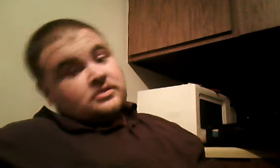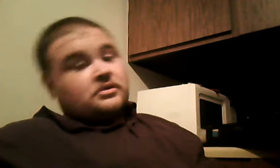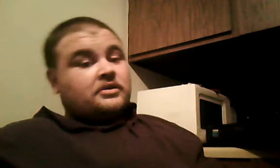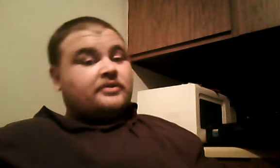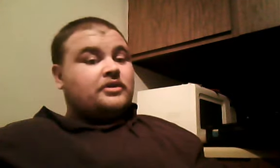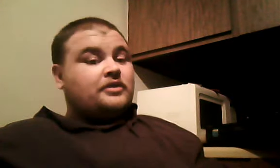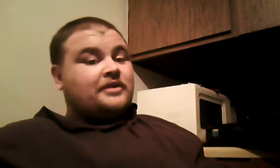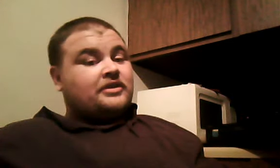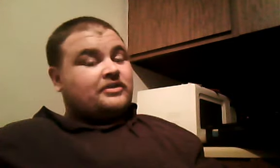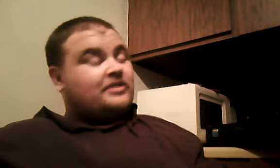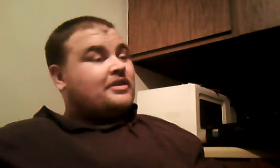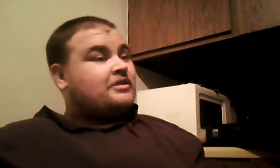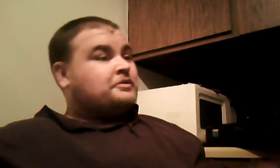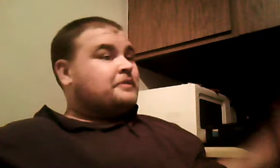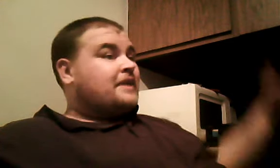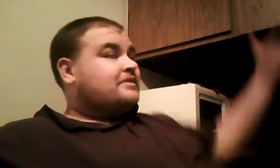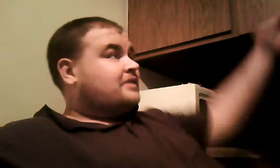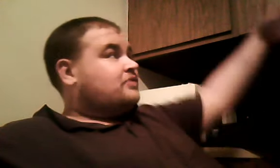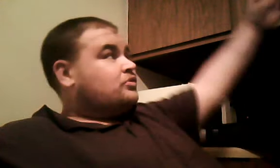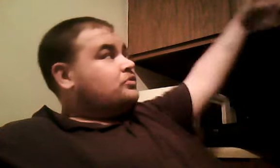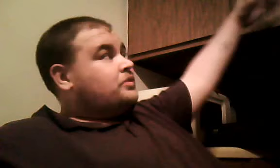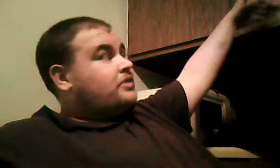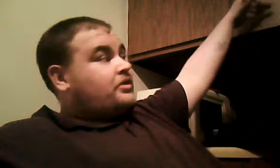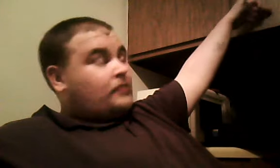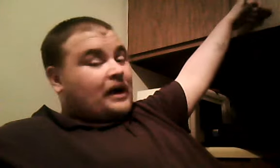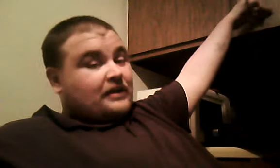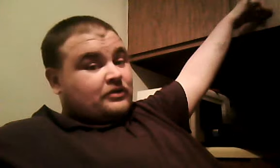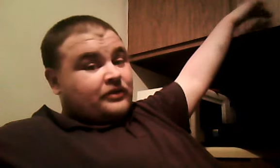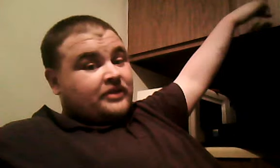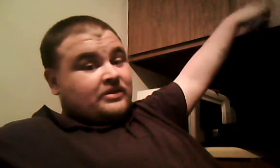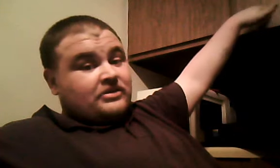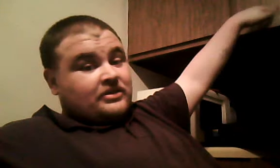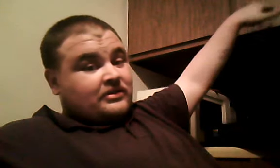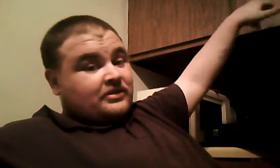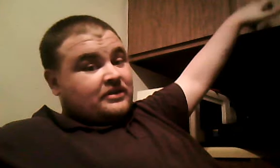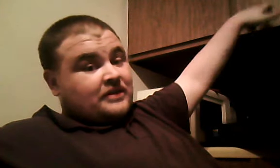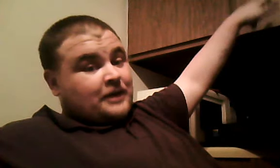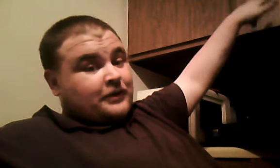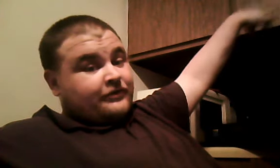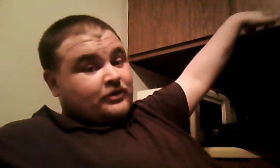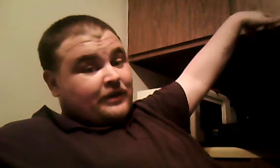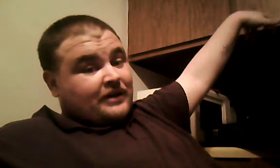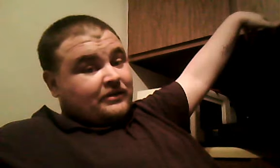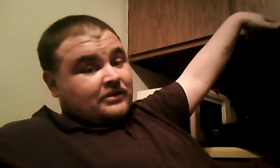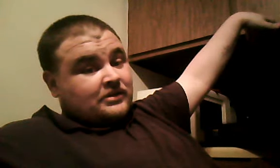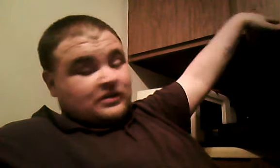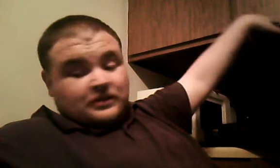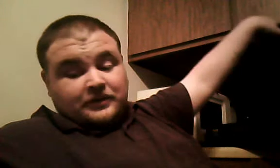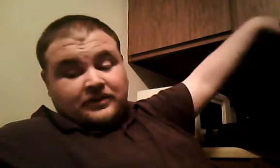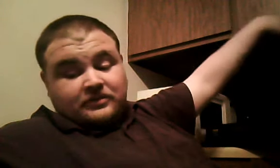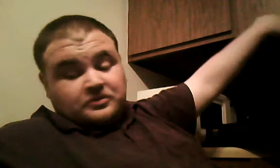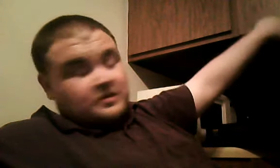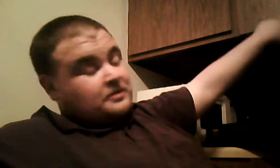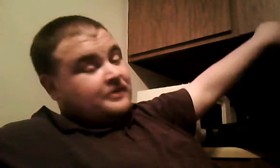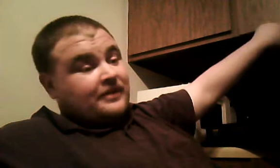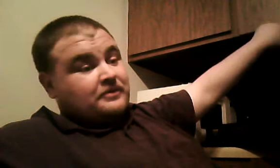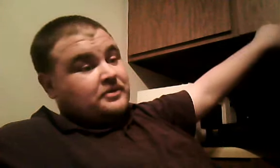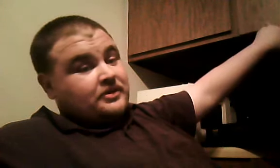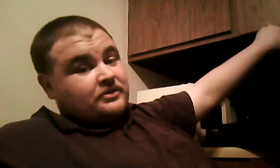You never know what mean. Because he does have this big match scheduled with The Rock. So if he is injured, he doesn't need to take time off for a while. I mean, this would be the perfect opportunity to do